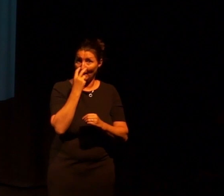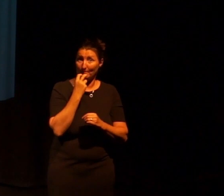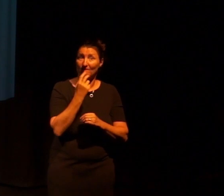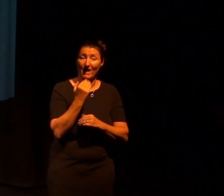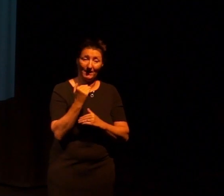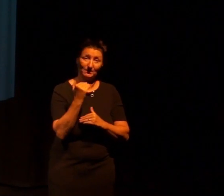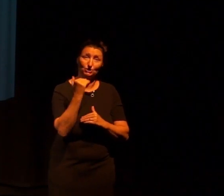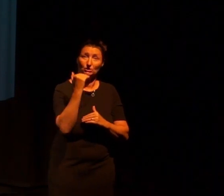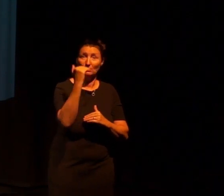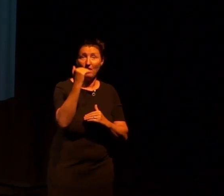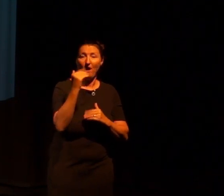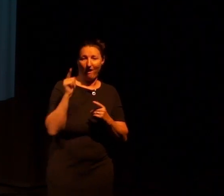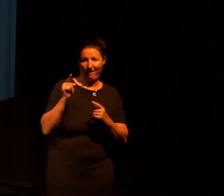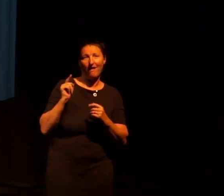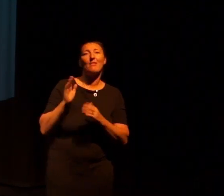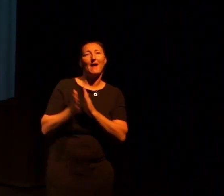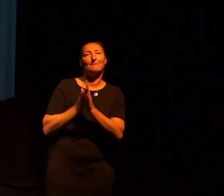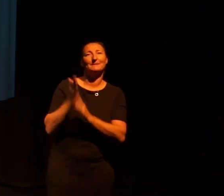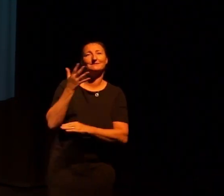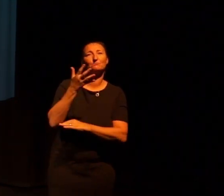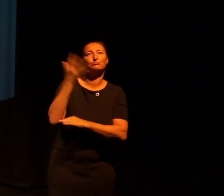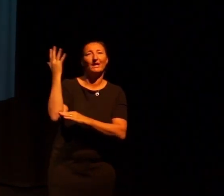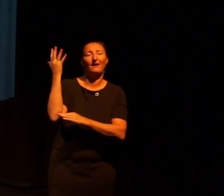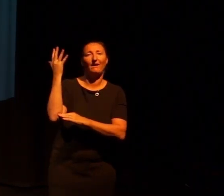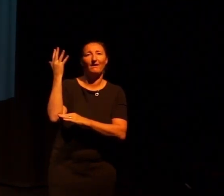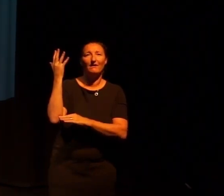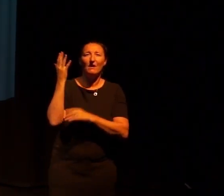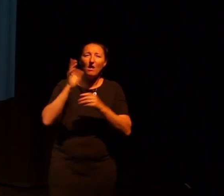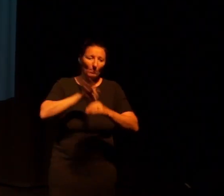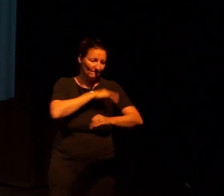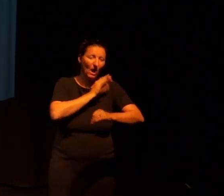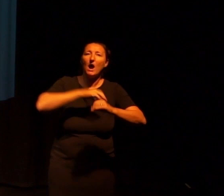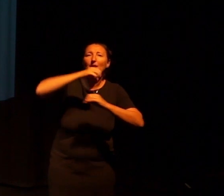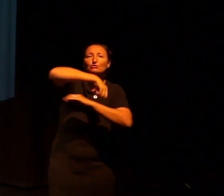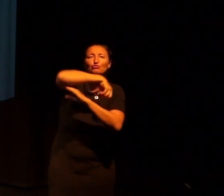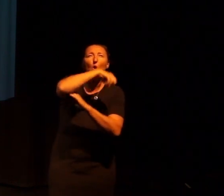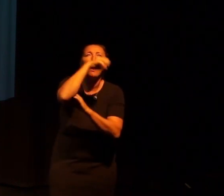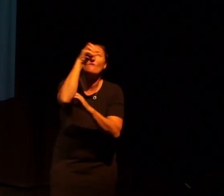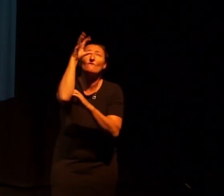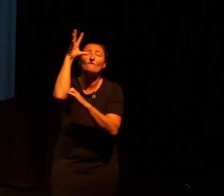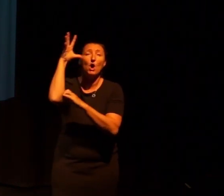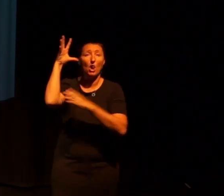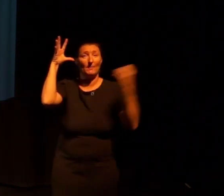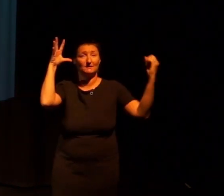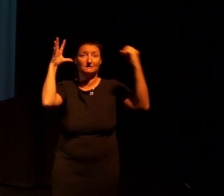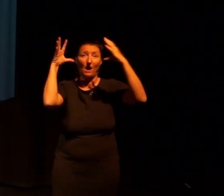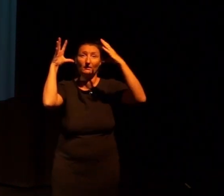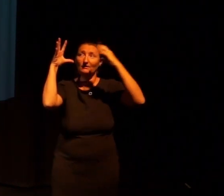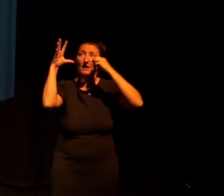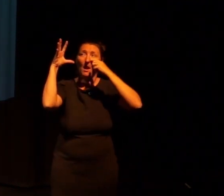spring. The violin scroll unfurls in the warm sun. Fern leaves